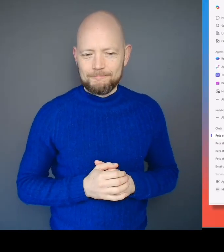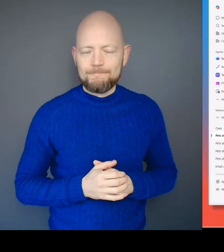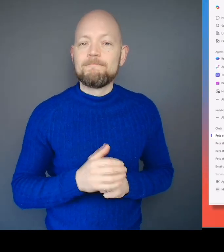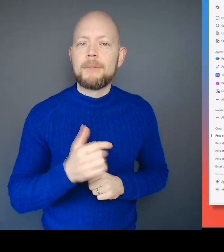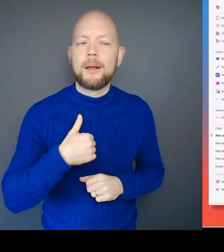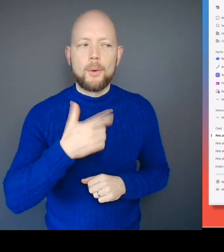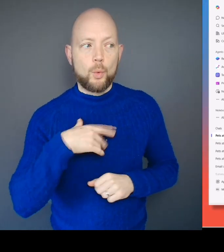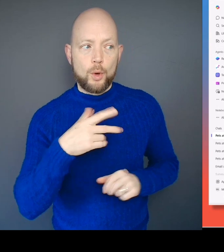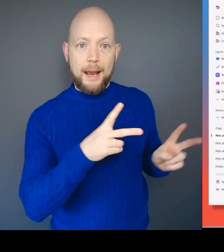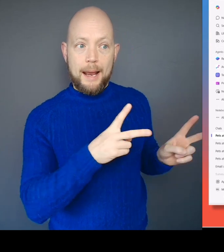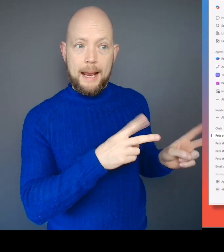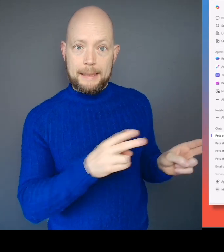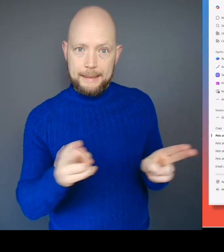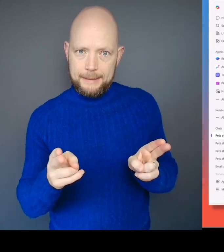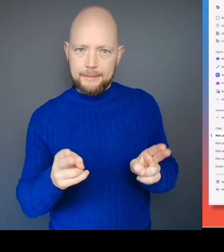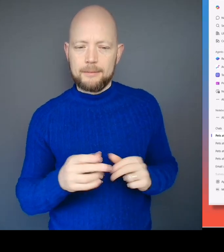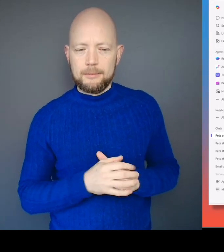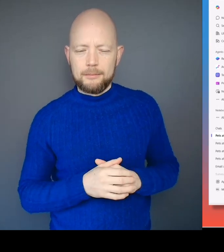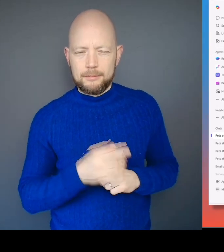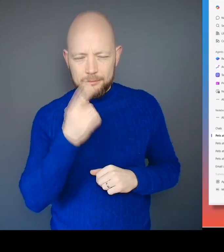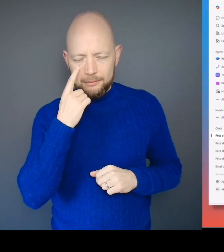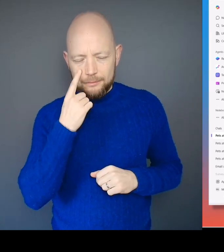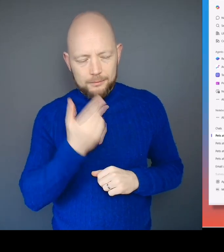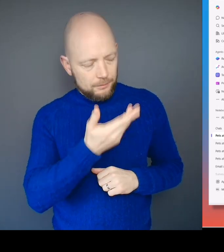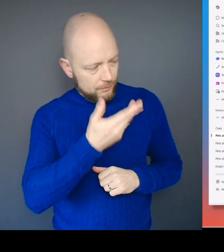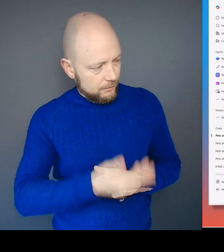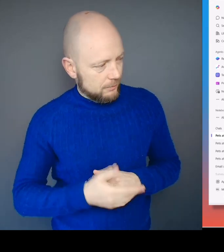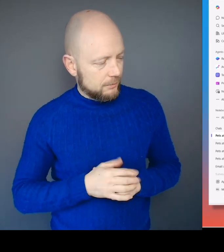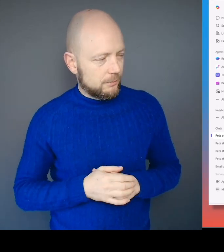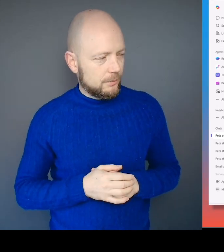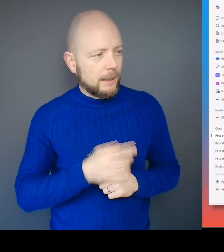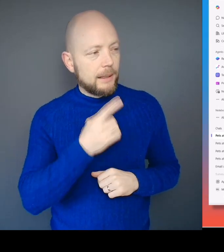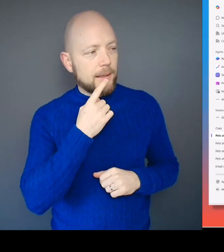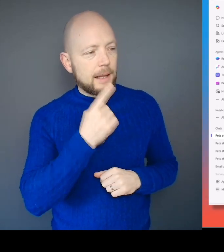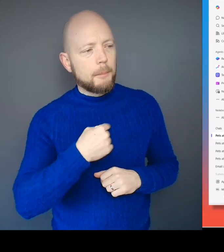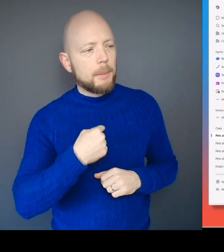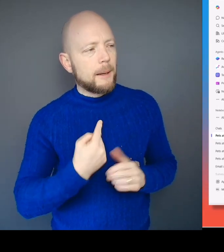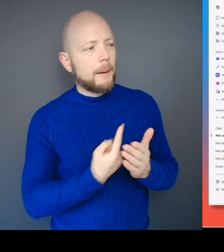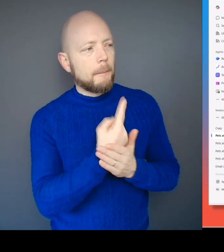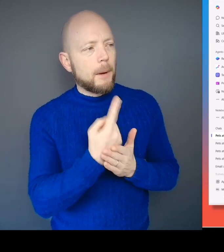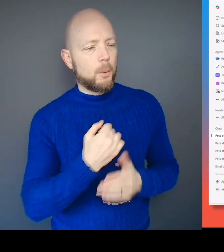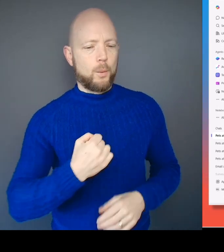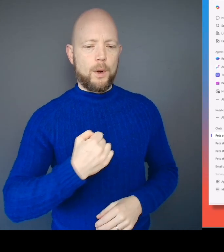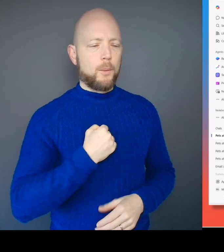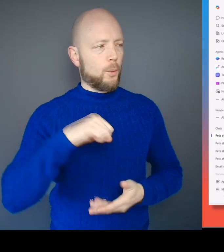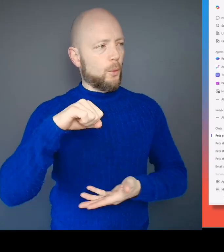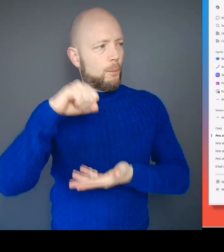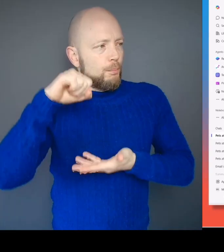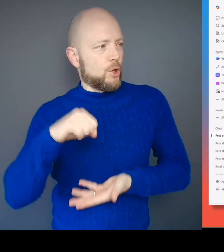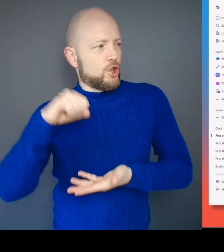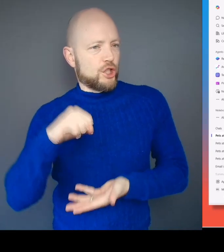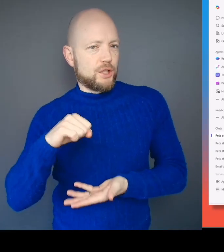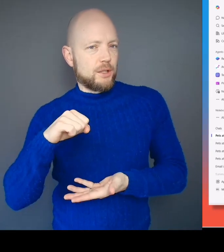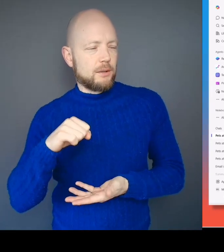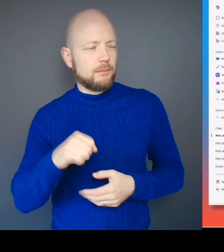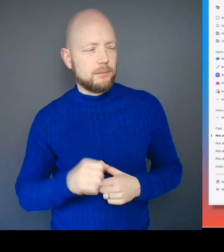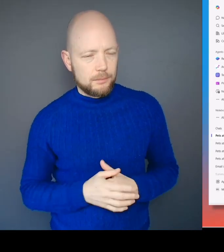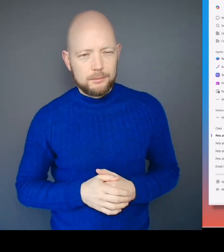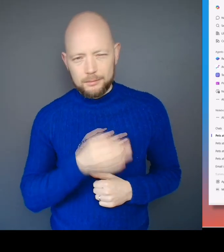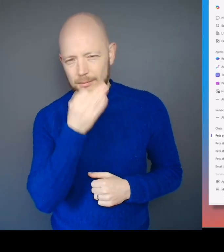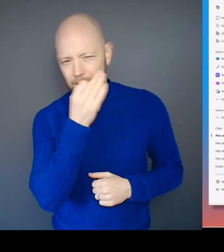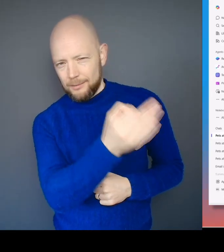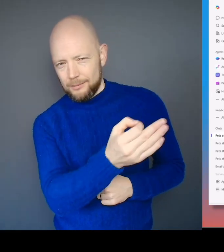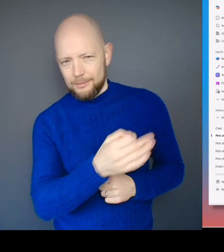wanted to come in here and sort of edit this. Tell me about our budget for Pets at